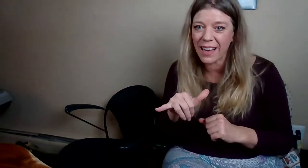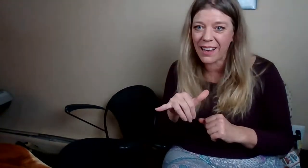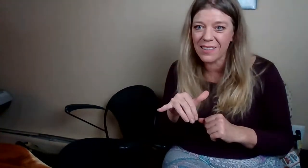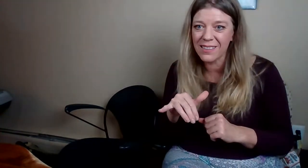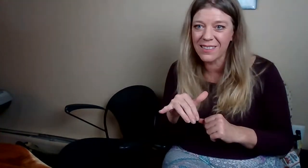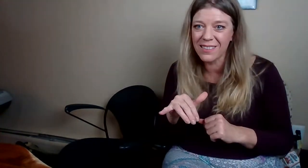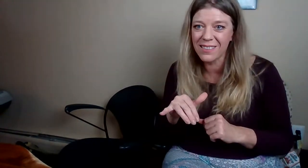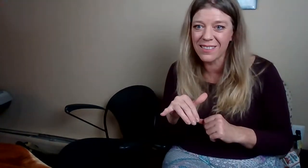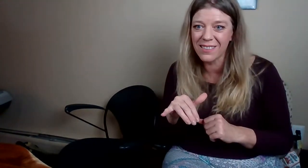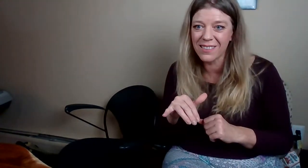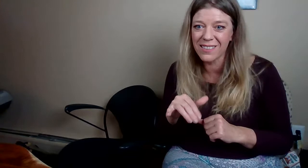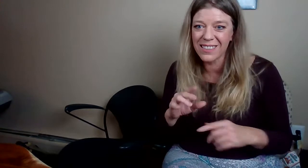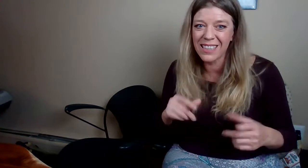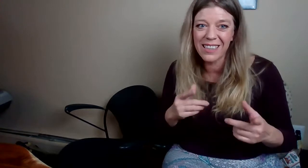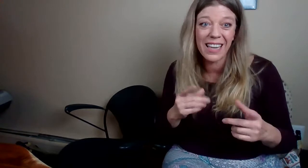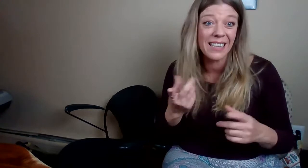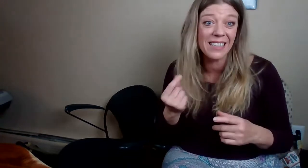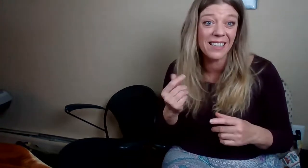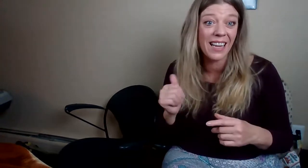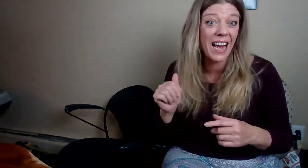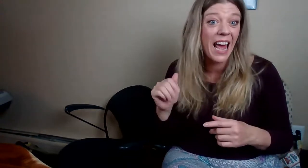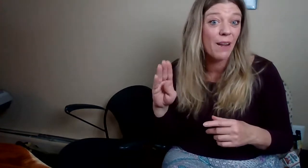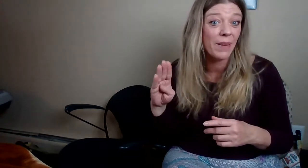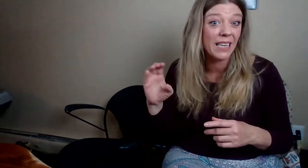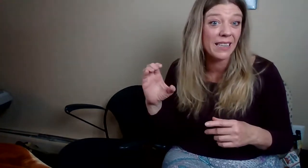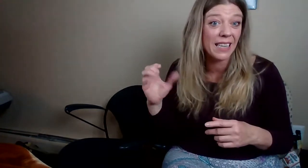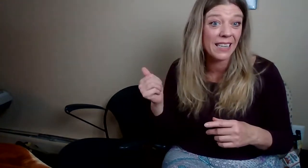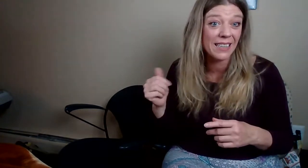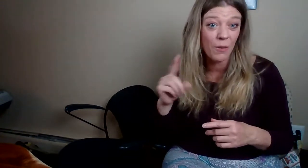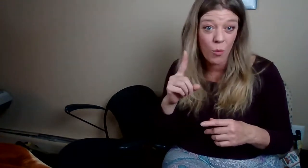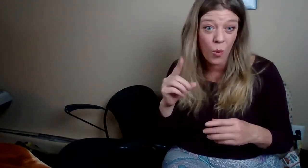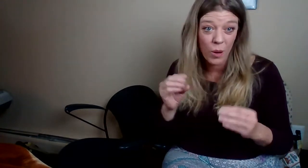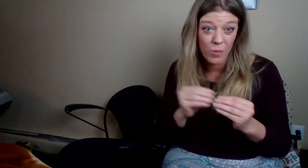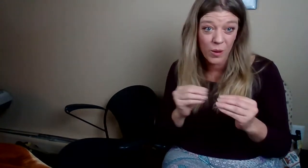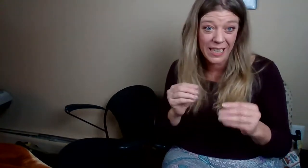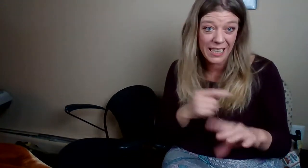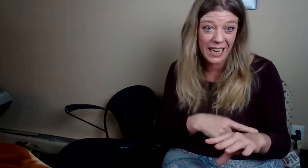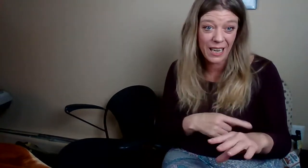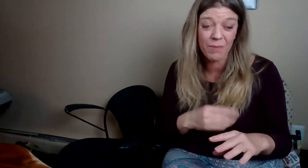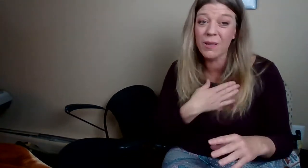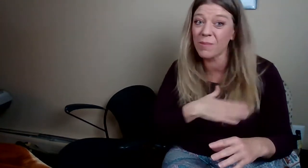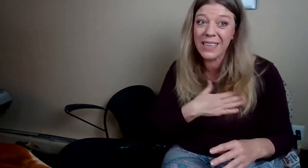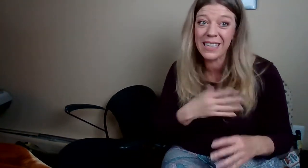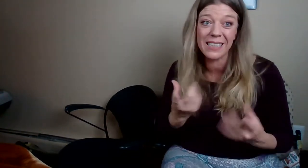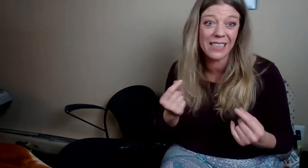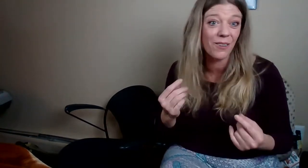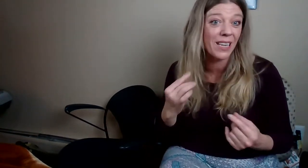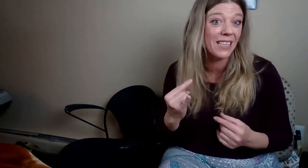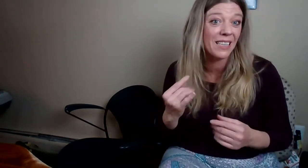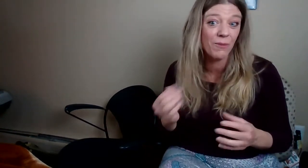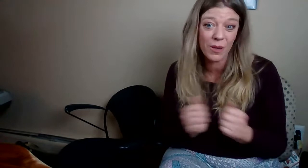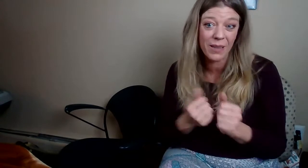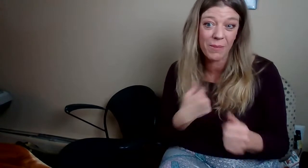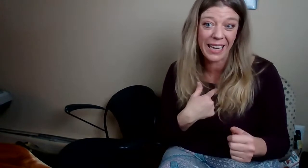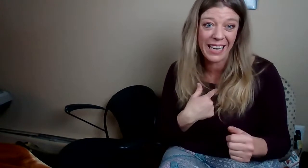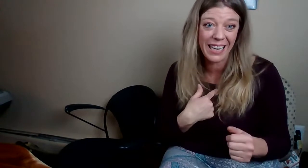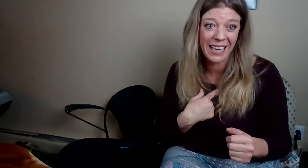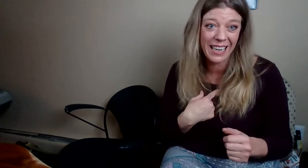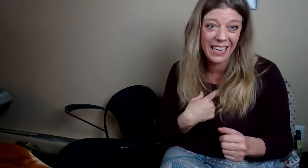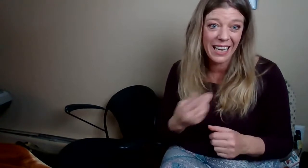that? Let's do the BCs one more time. Please do it with me.